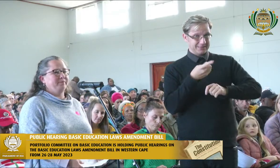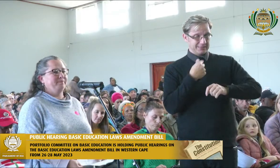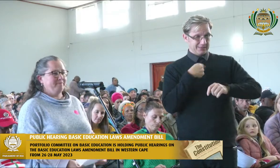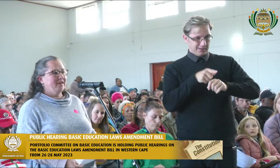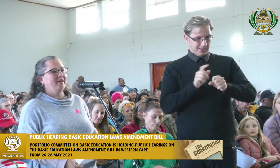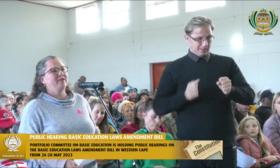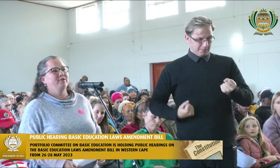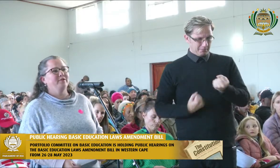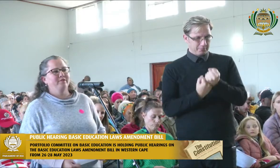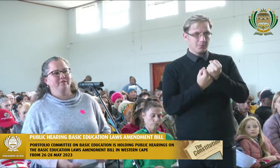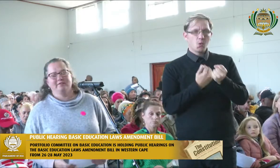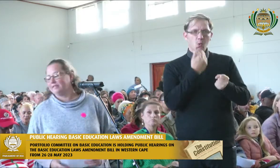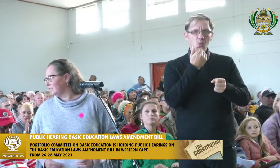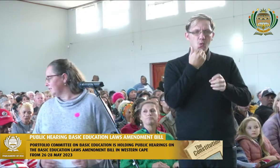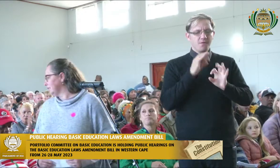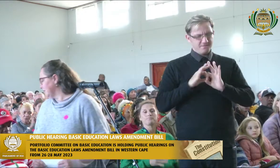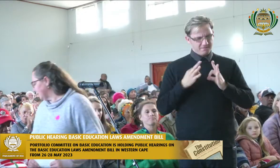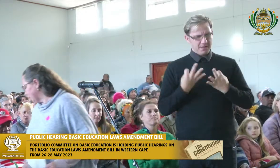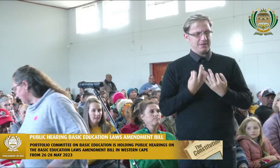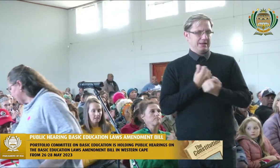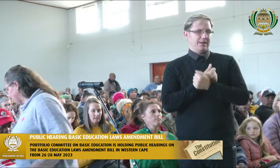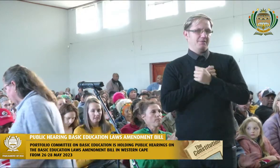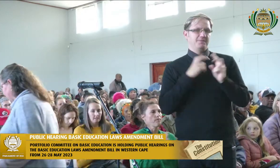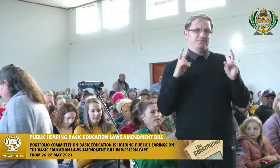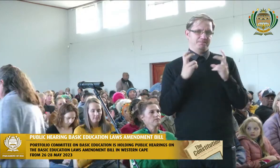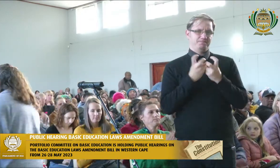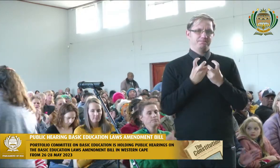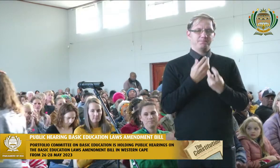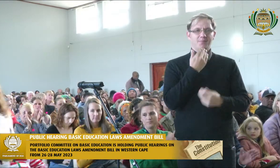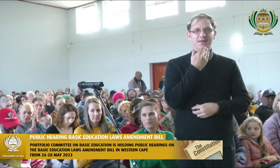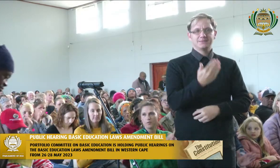family. Thank you.